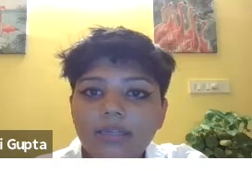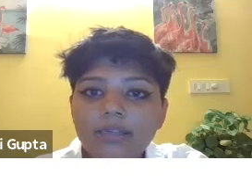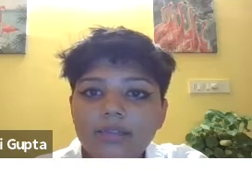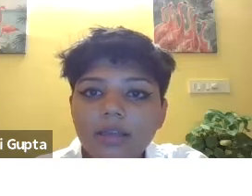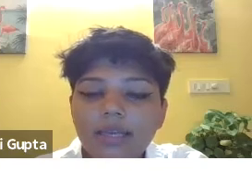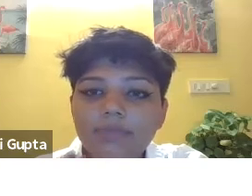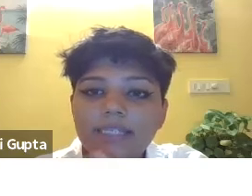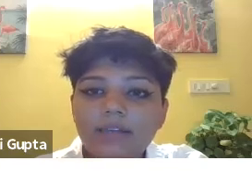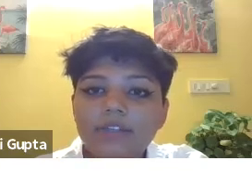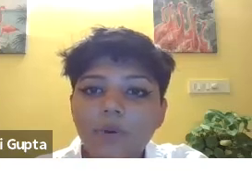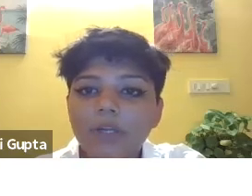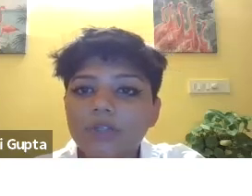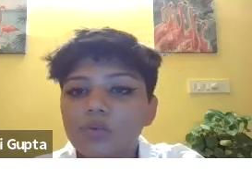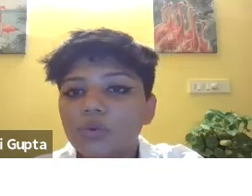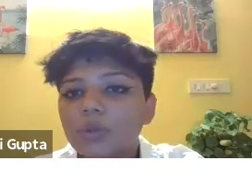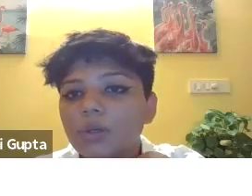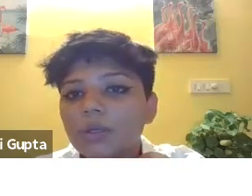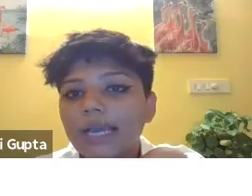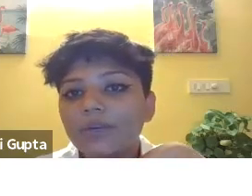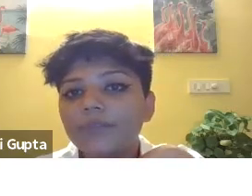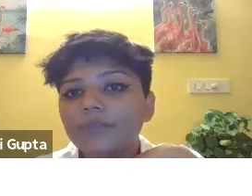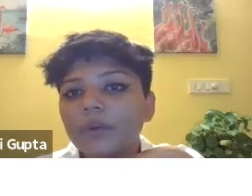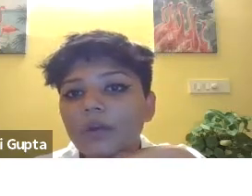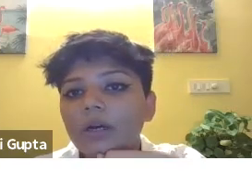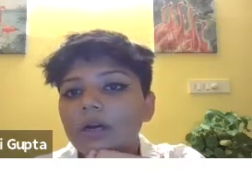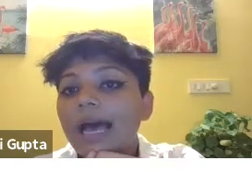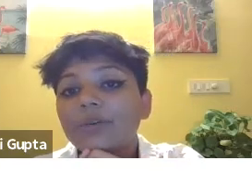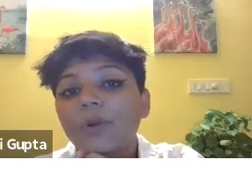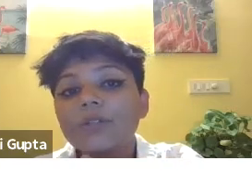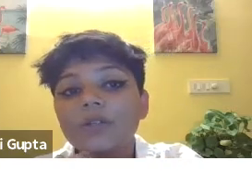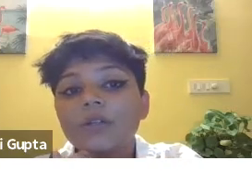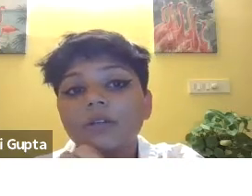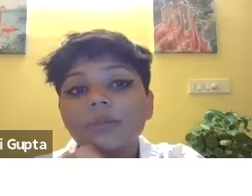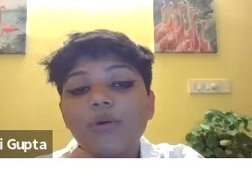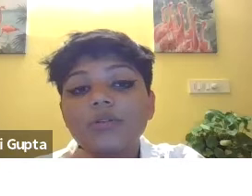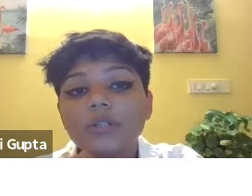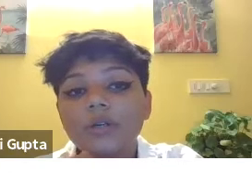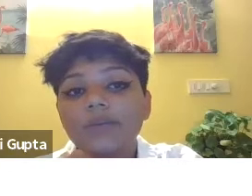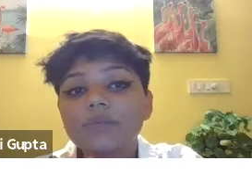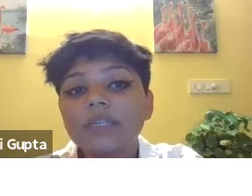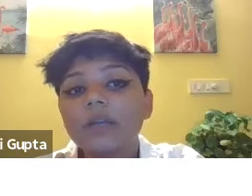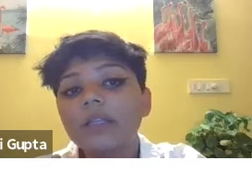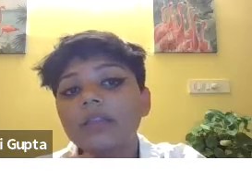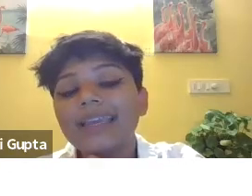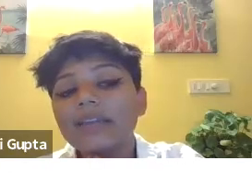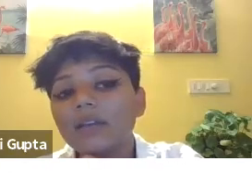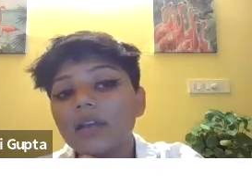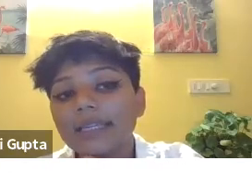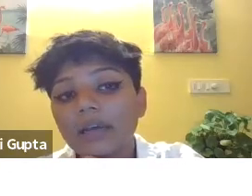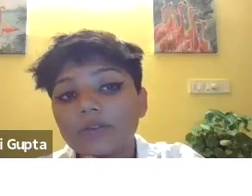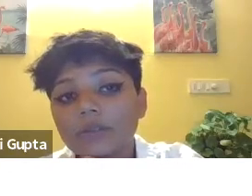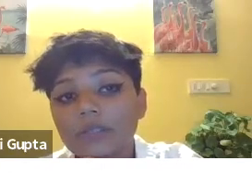the artist is basically responding to the kind of anthropological portraiture that was being done in the